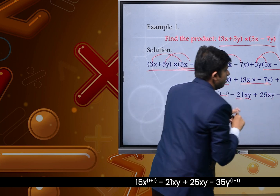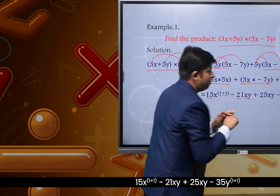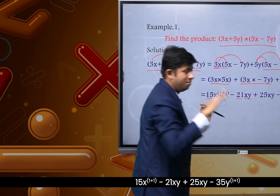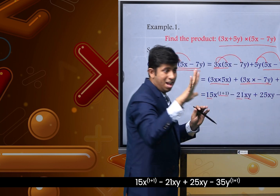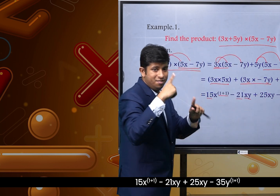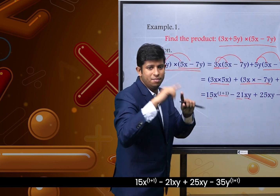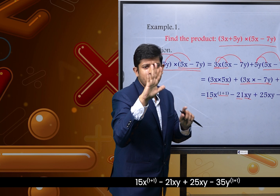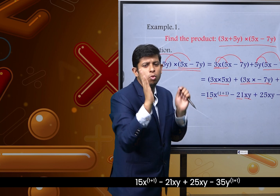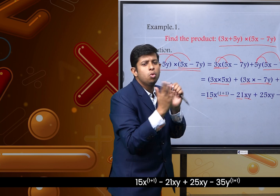25xy.